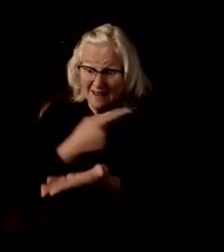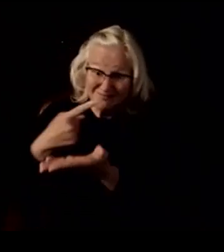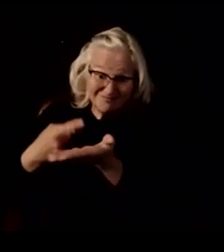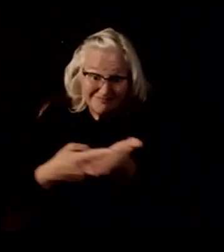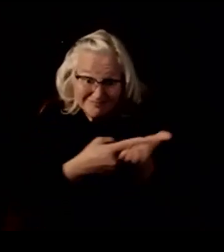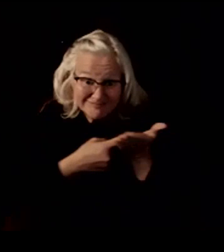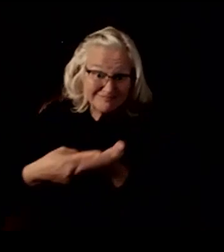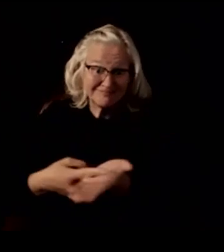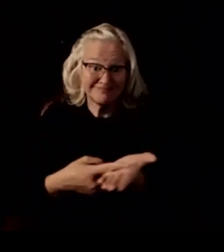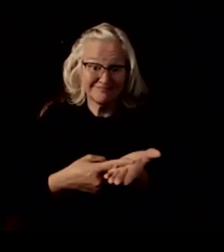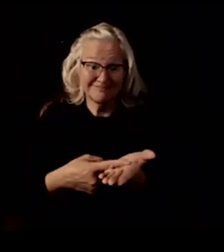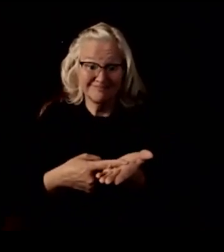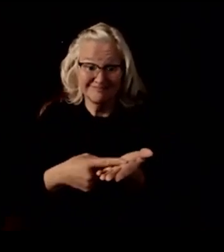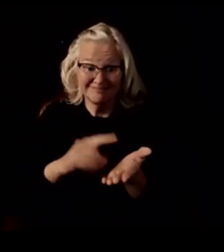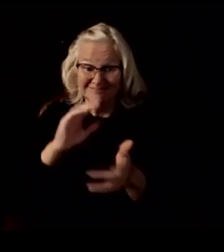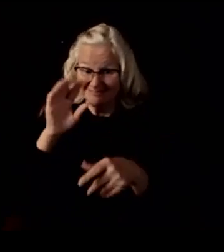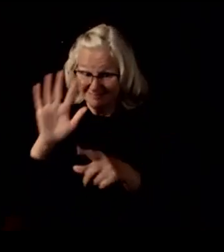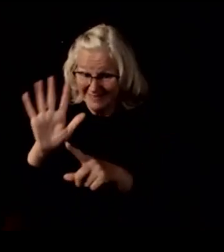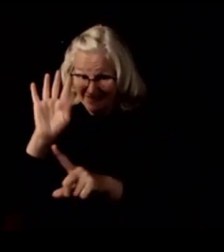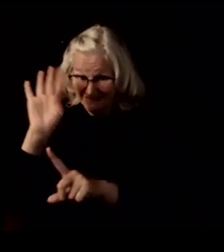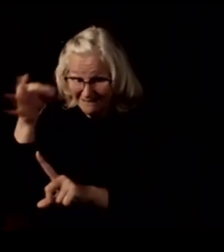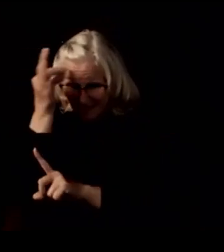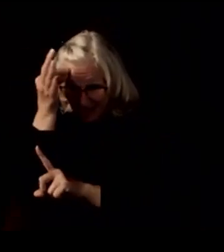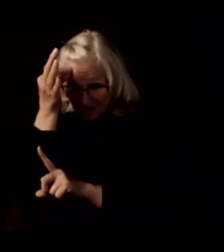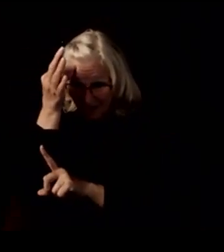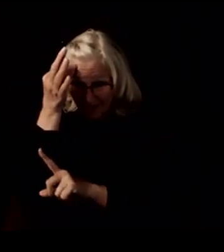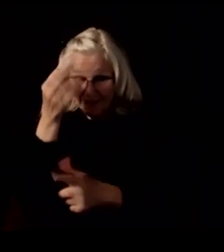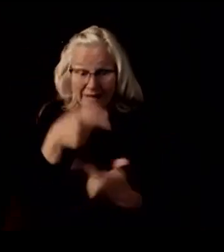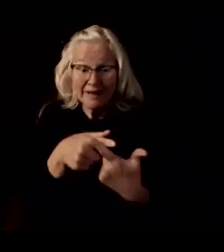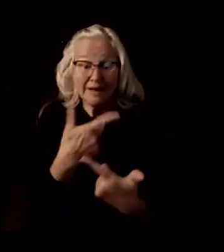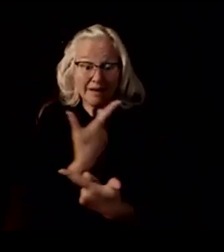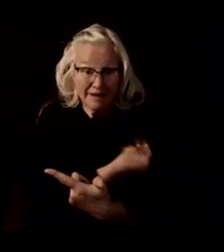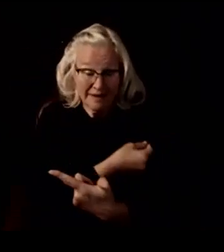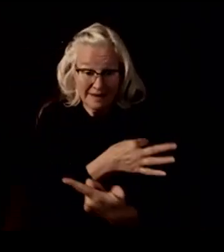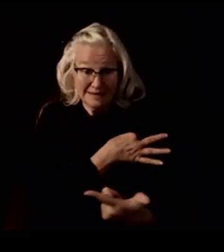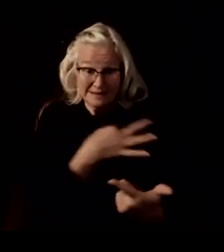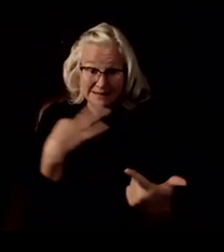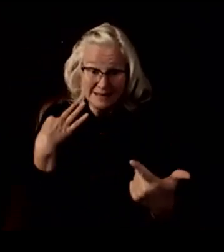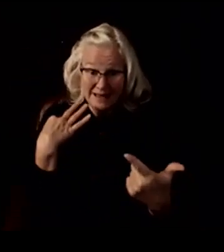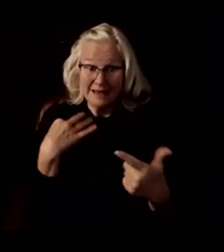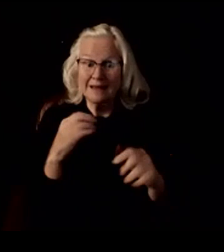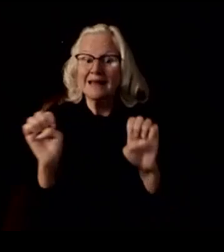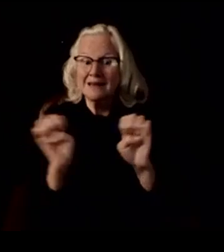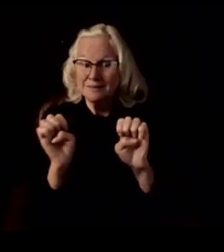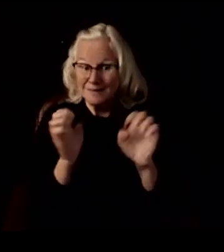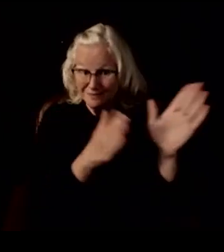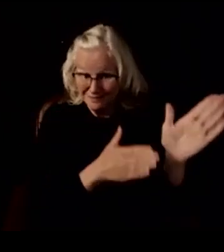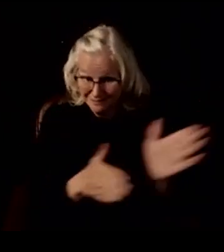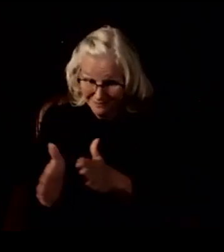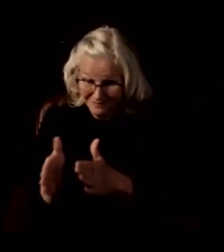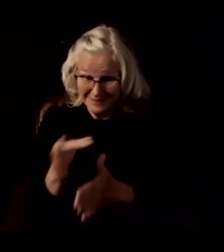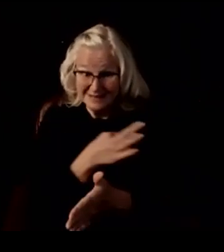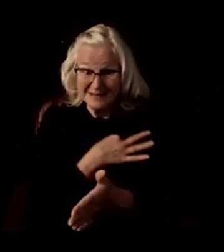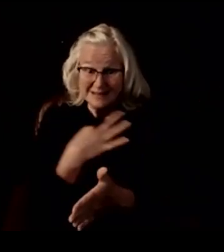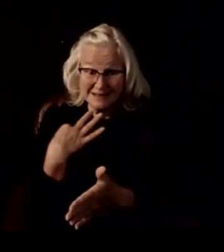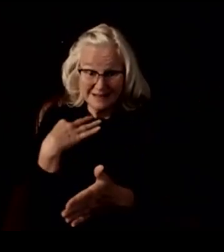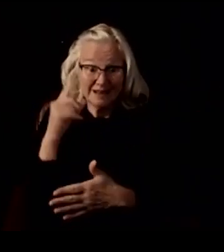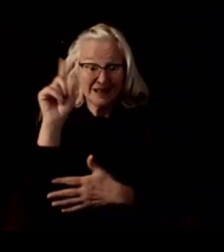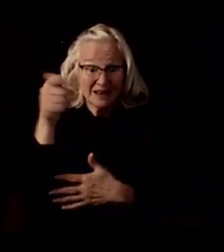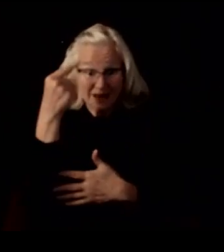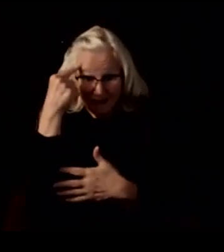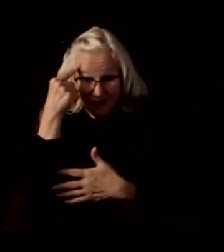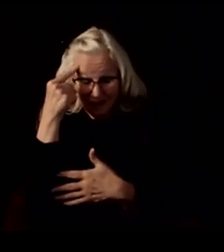it included, immunization staff, our emergency preparedness staff, staff from the governor's office, and then